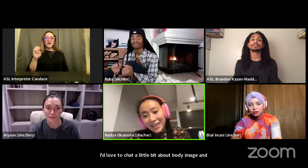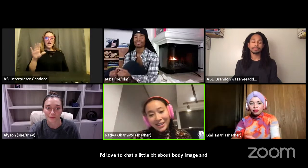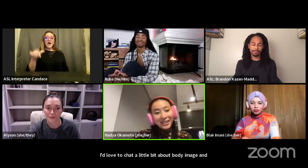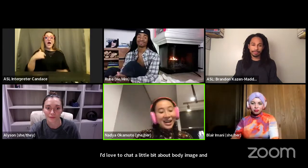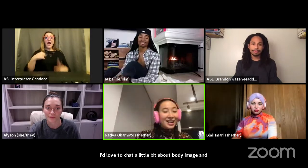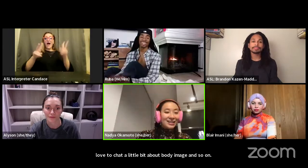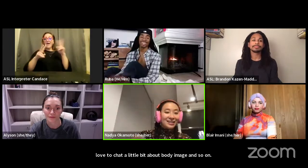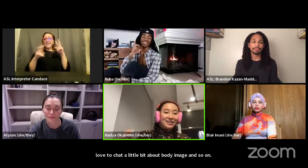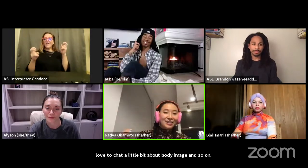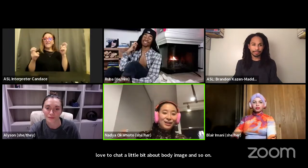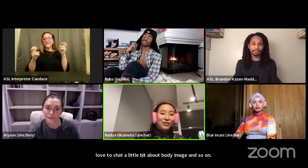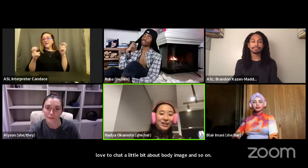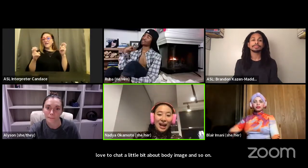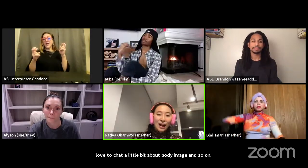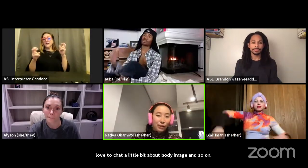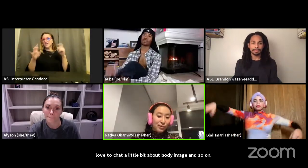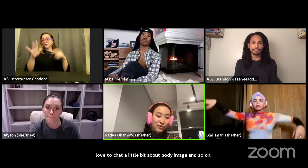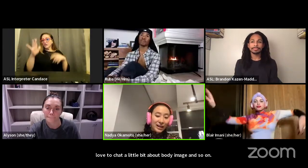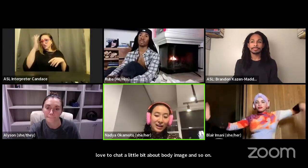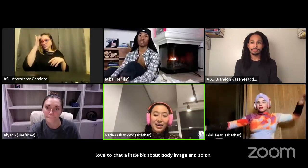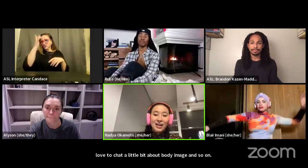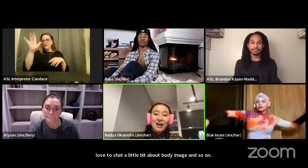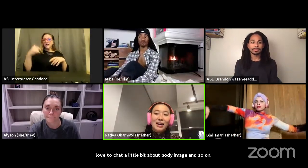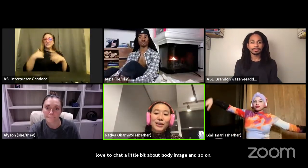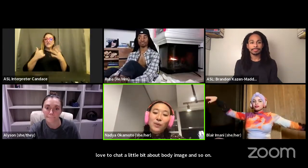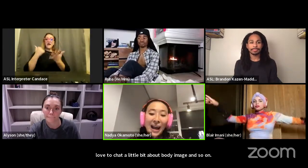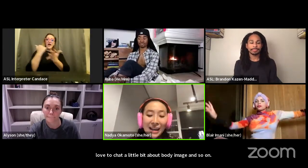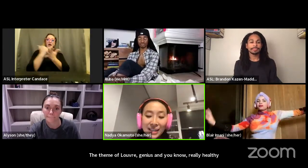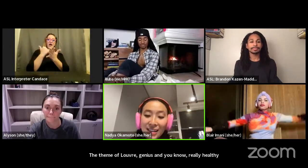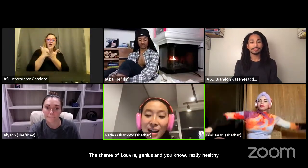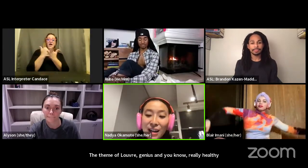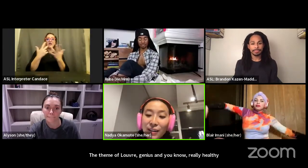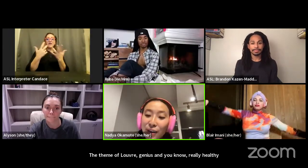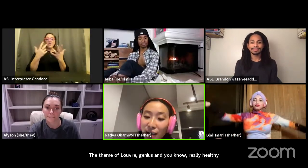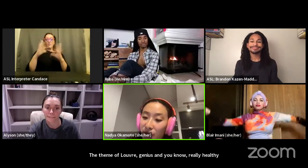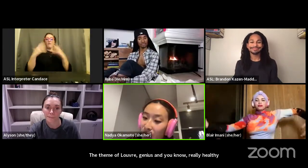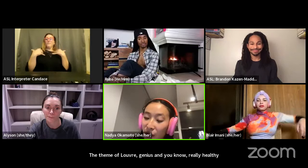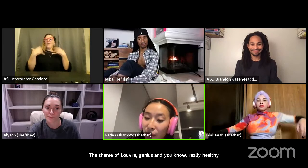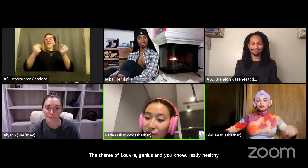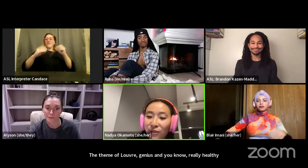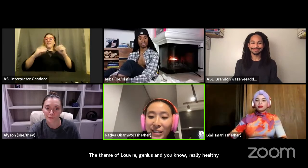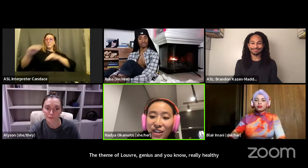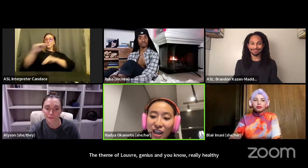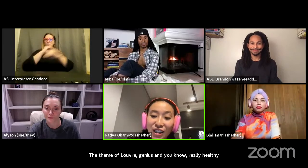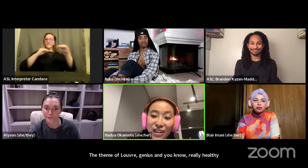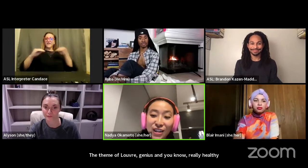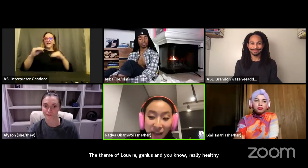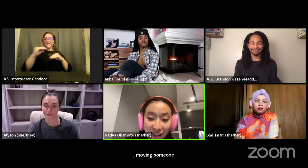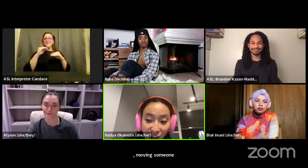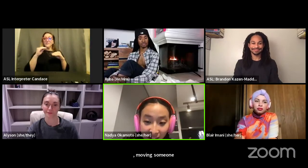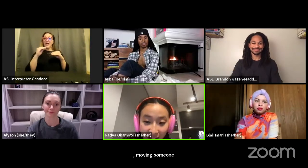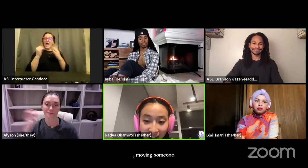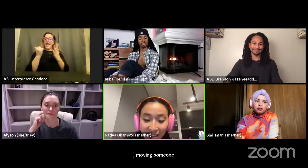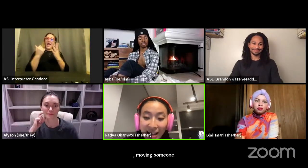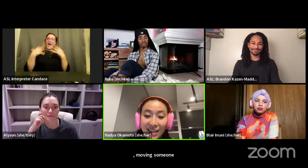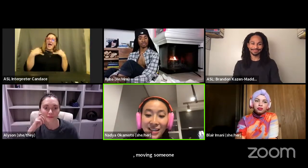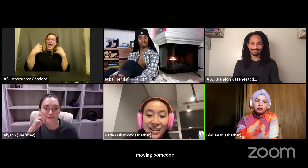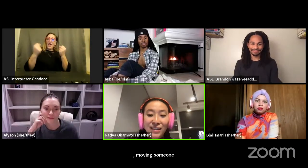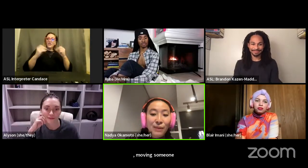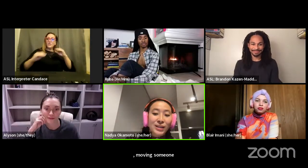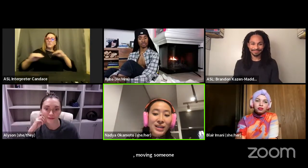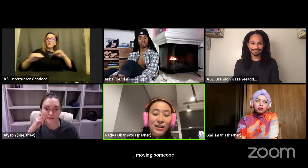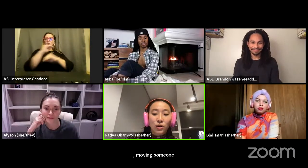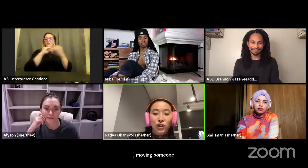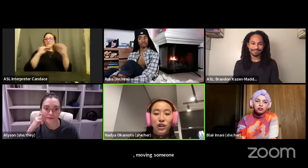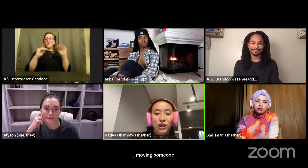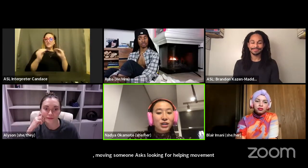movement genius and, you know, really healthy moving, someone asks, looking for healthy movement suggestions during the holidays that